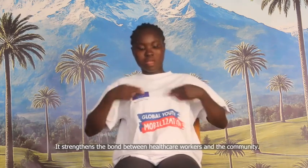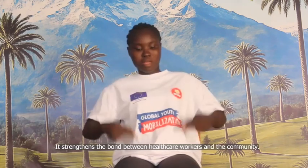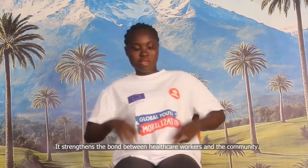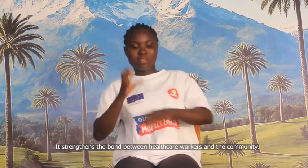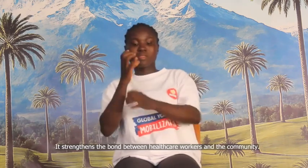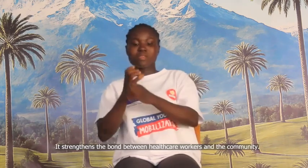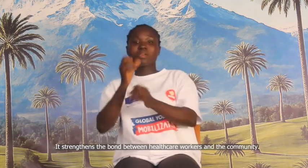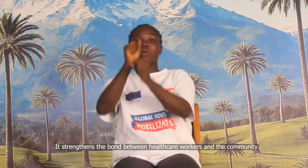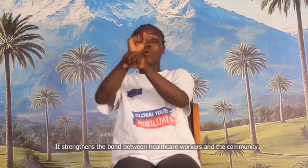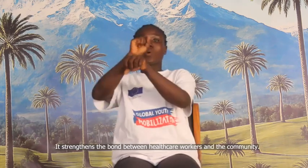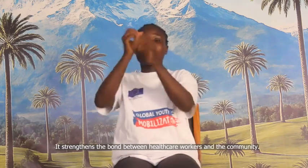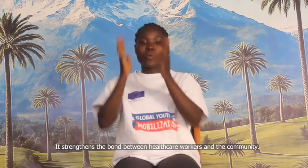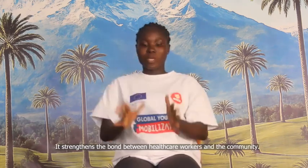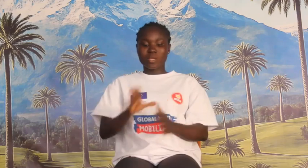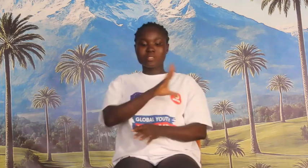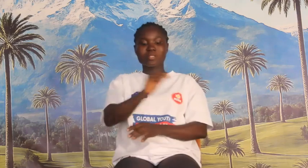workers and the community.